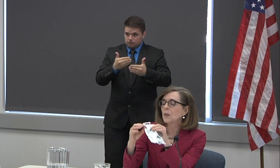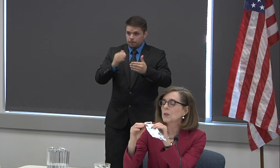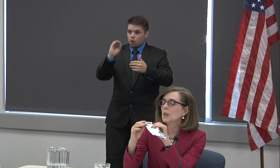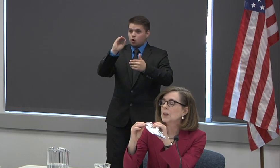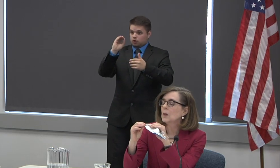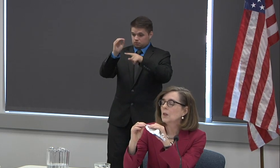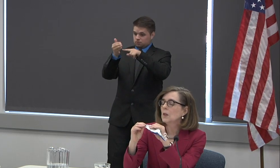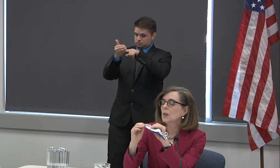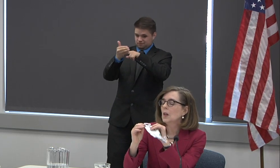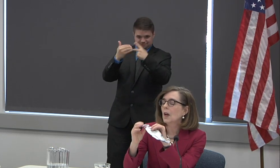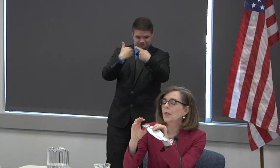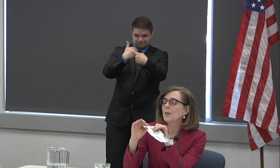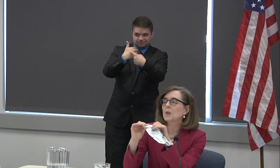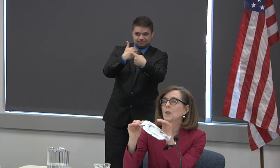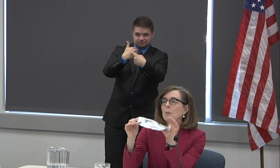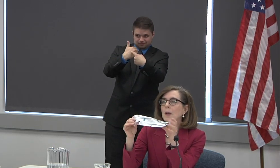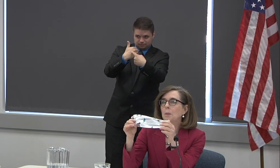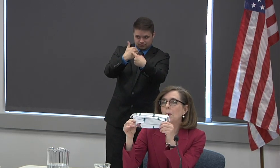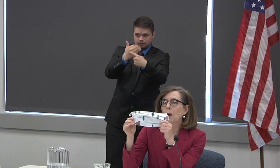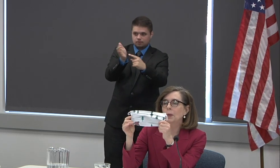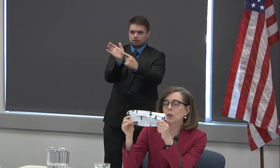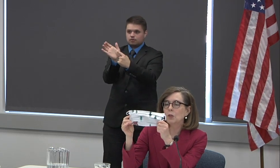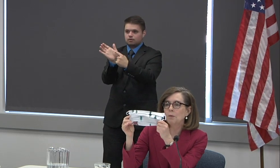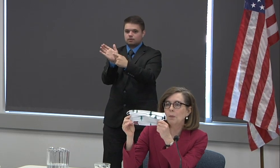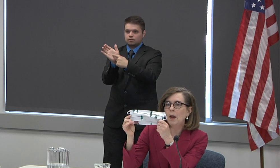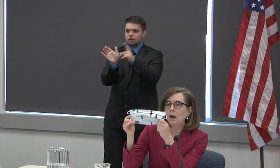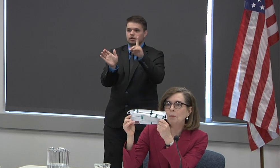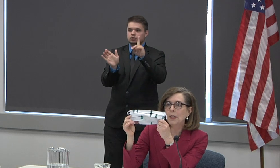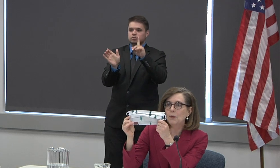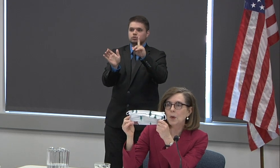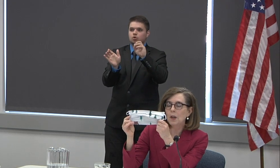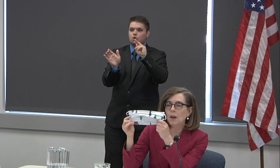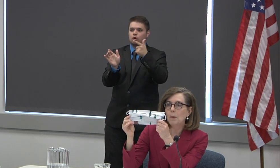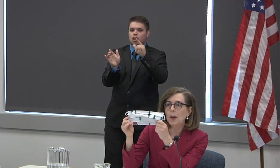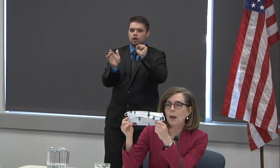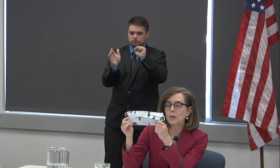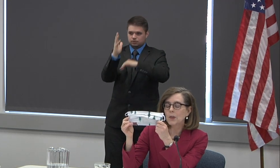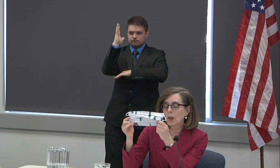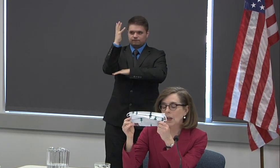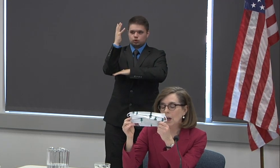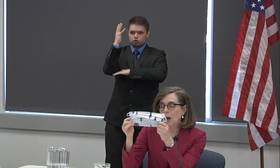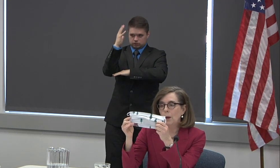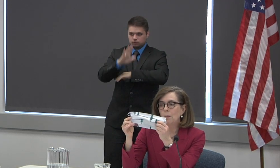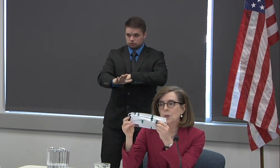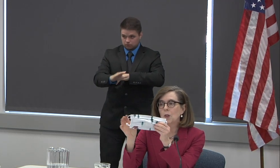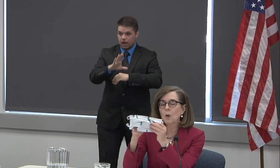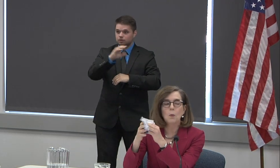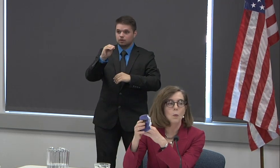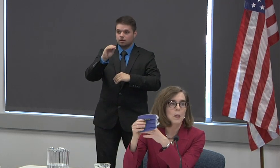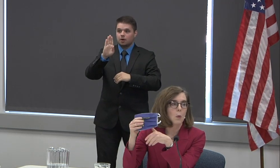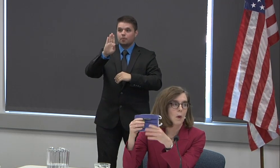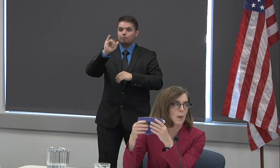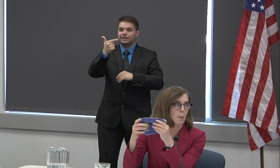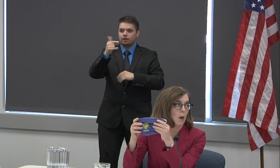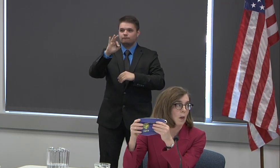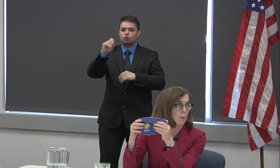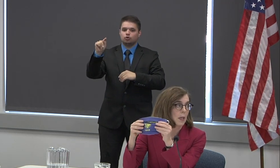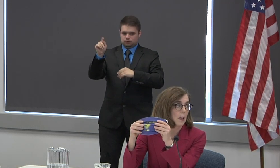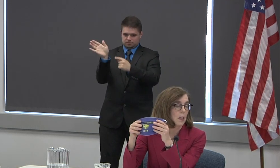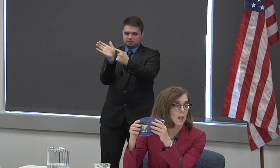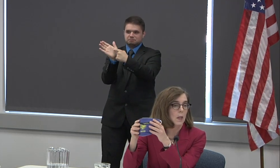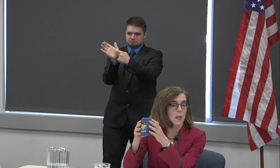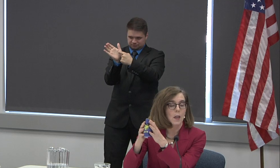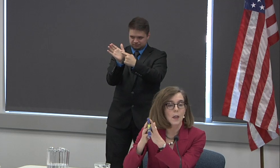there's a little, I think there's a big picture of Bigfoot on the mask. So we wore them all coming